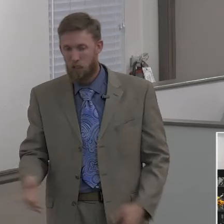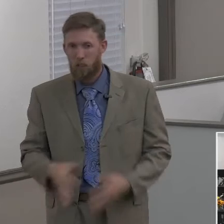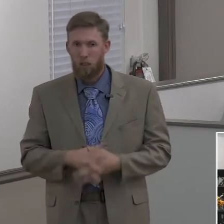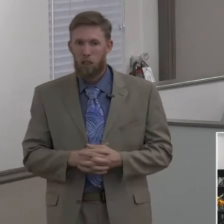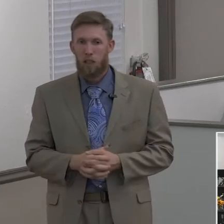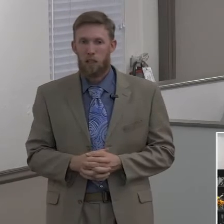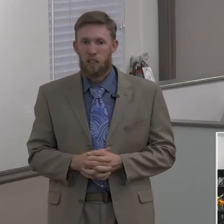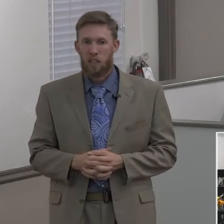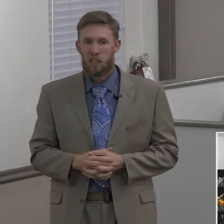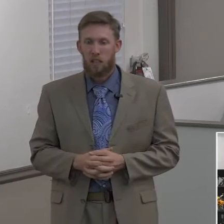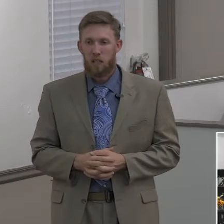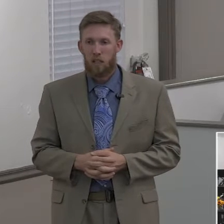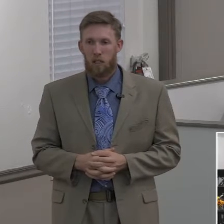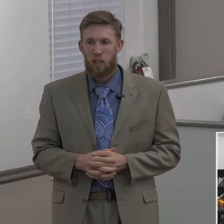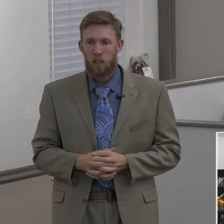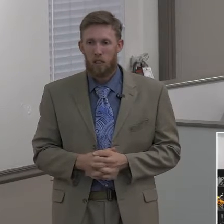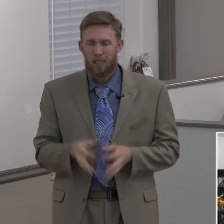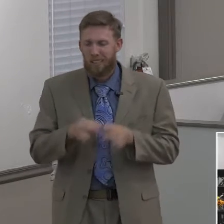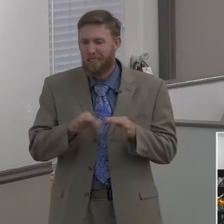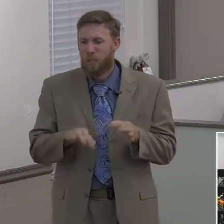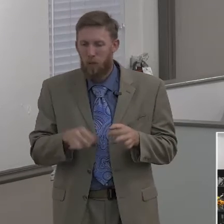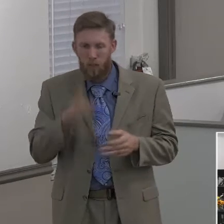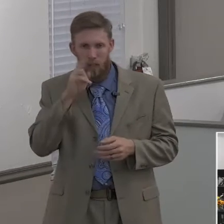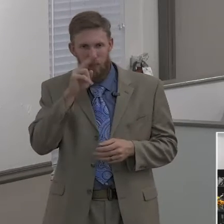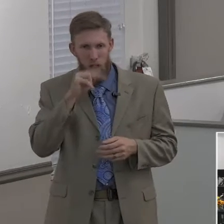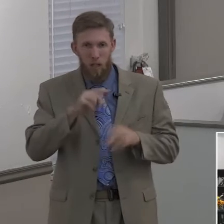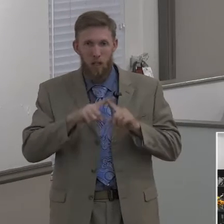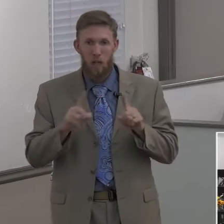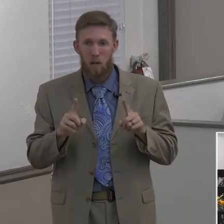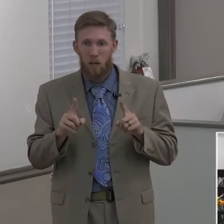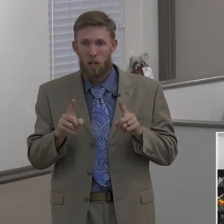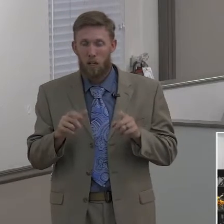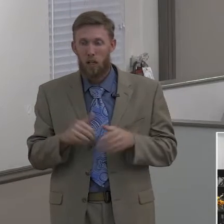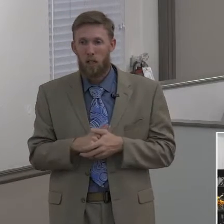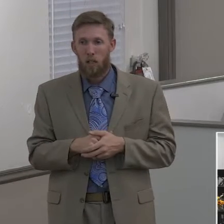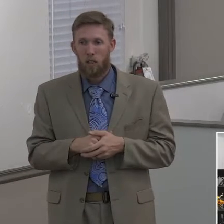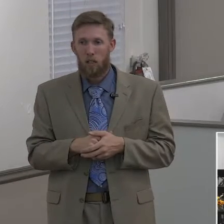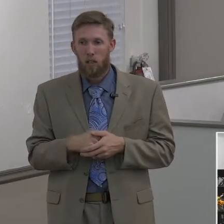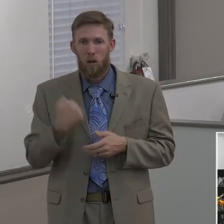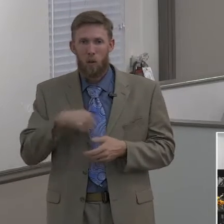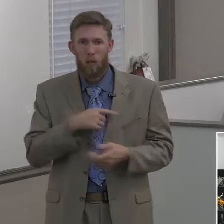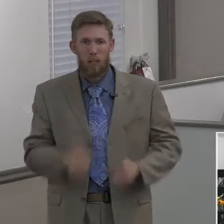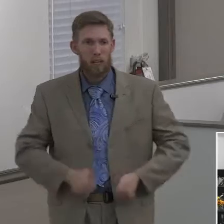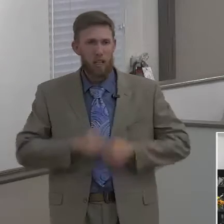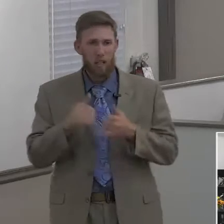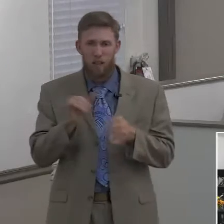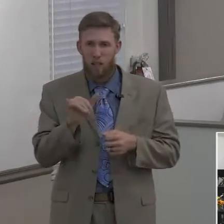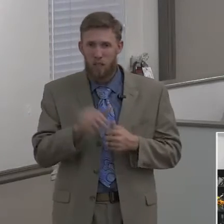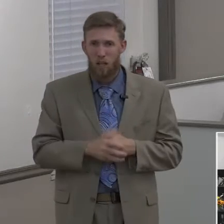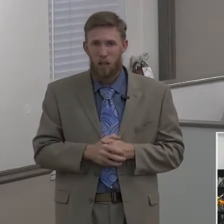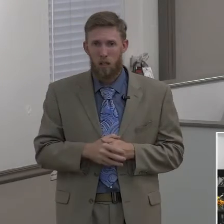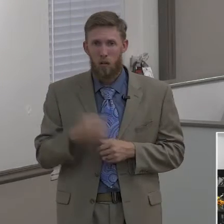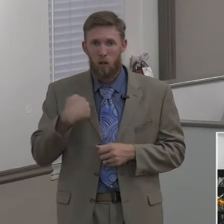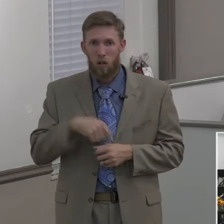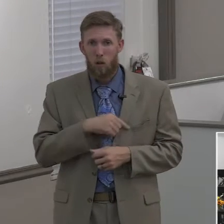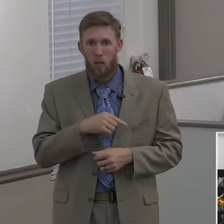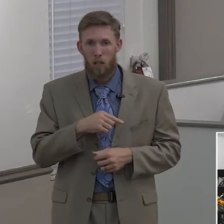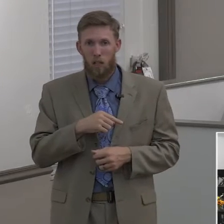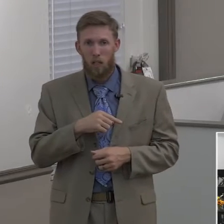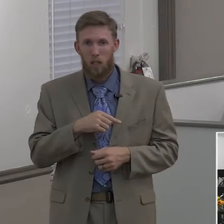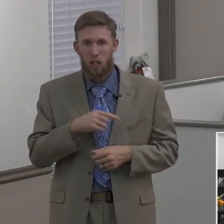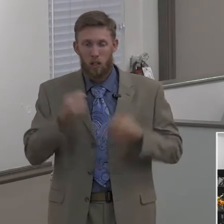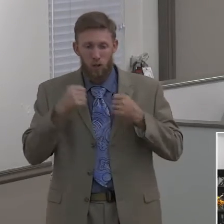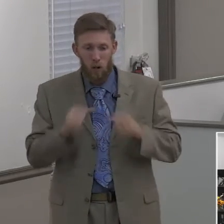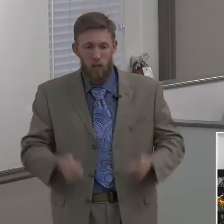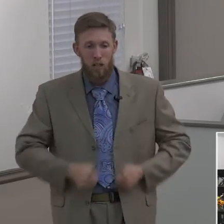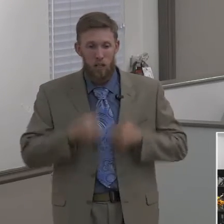Think about that illustration and think about how foolish it is. But how foolish is it for us to seek to live our lives in our own power? And we